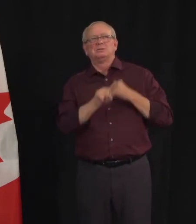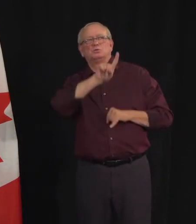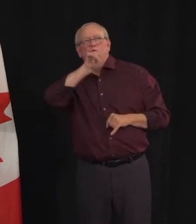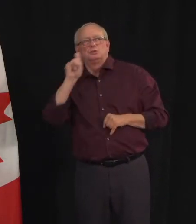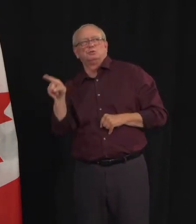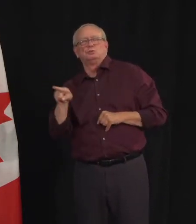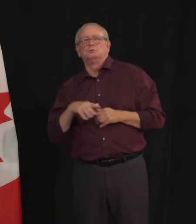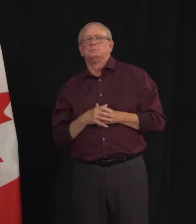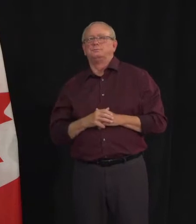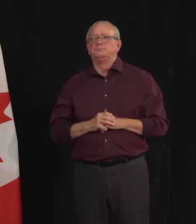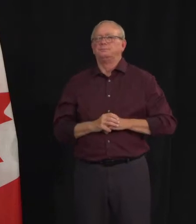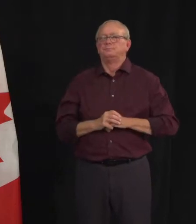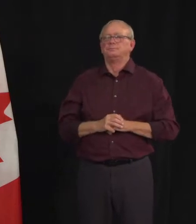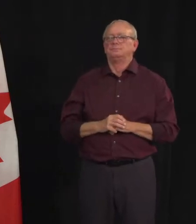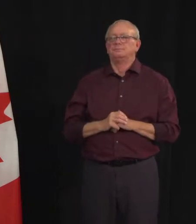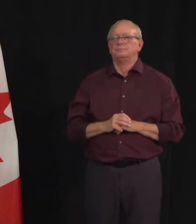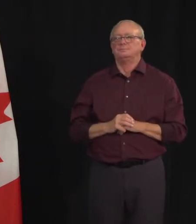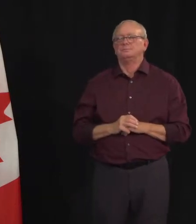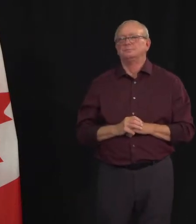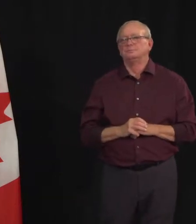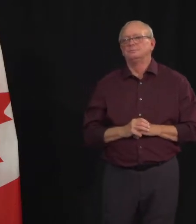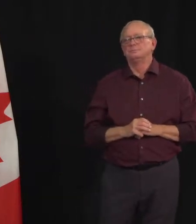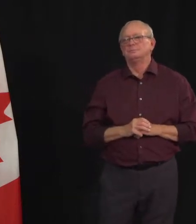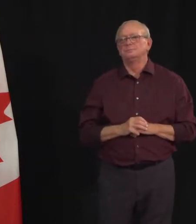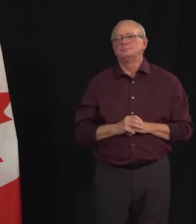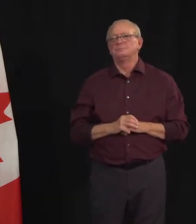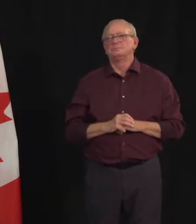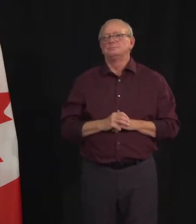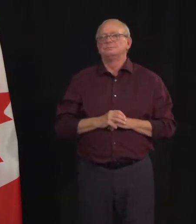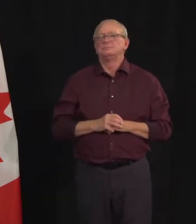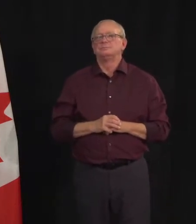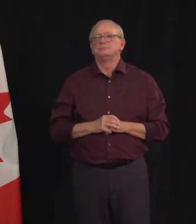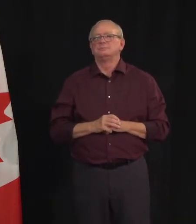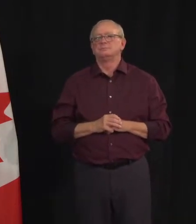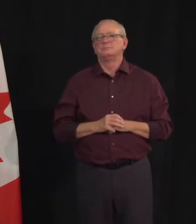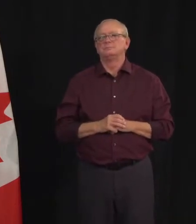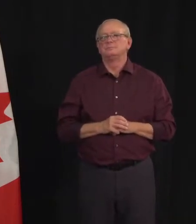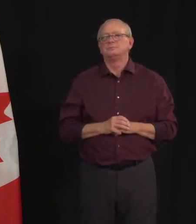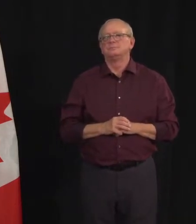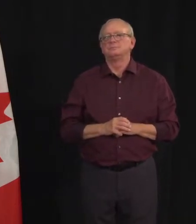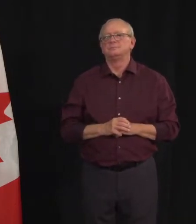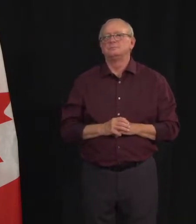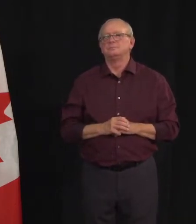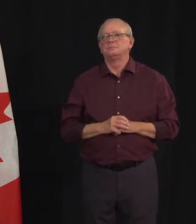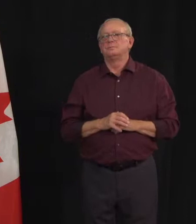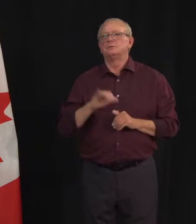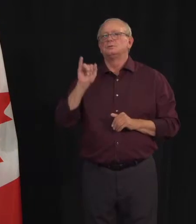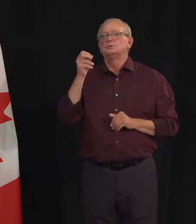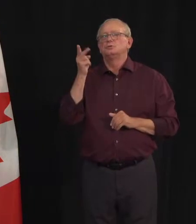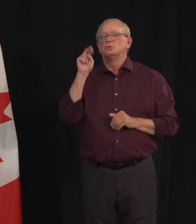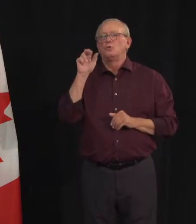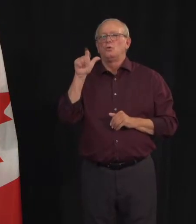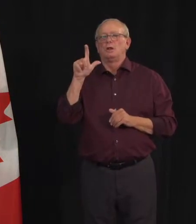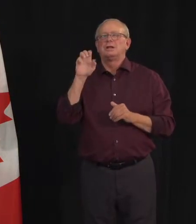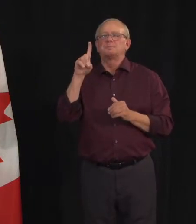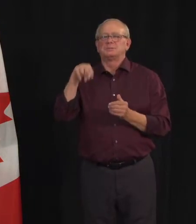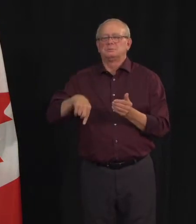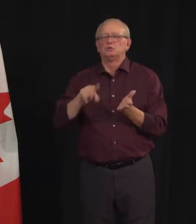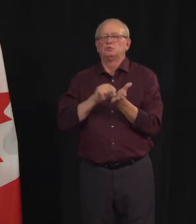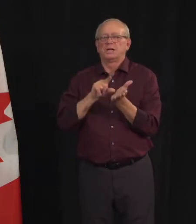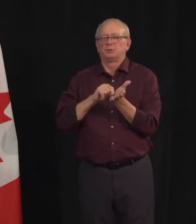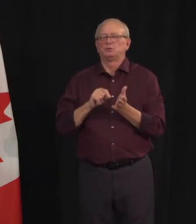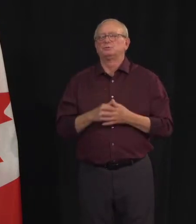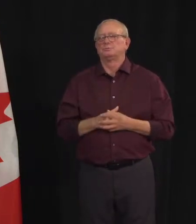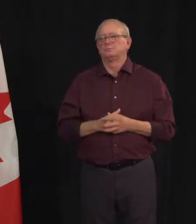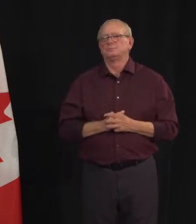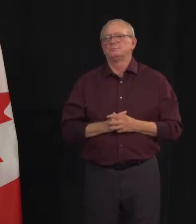Final question is Jeff Levin with the Edmonton Journal. Go ahead, Jeff. Hi, I was wondering if I could get